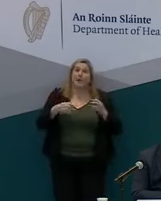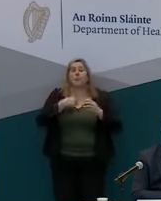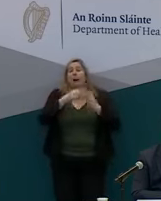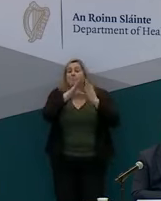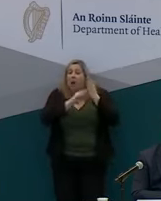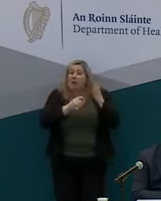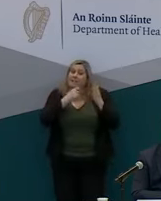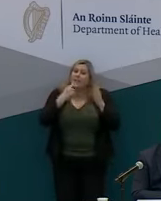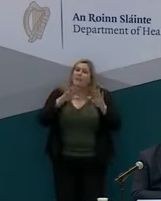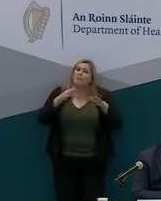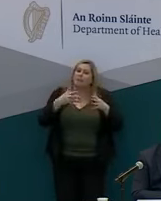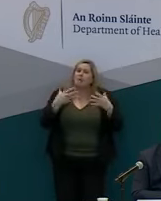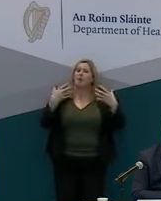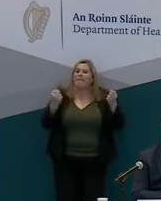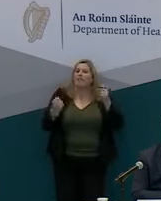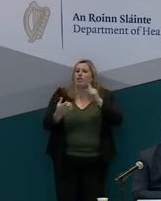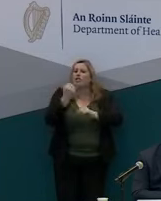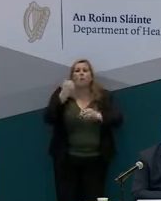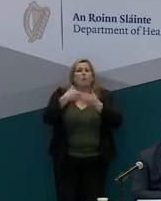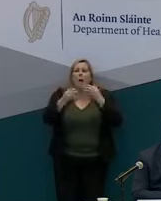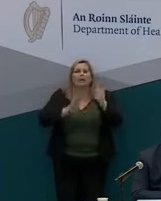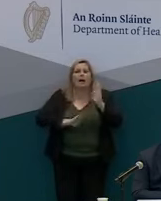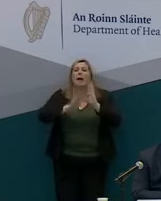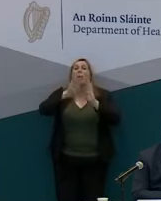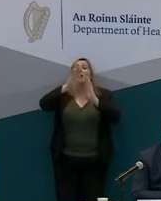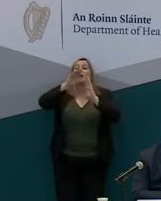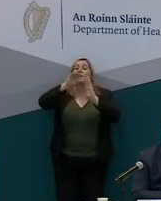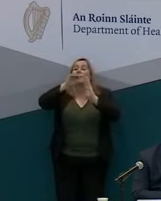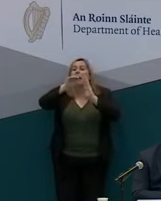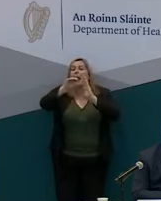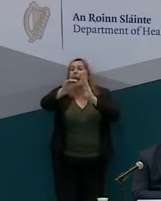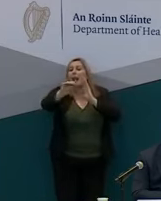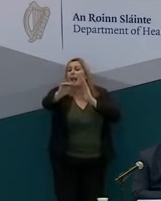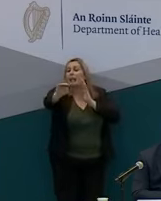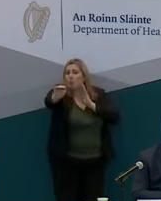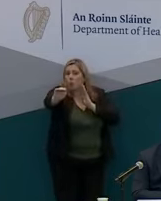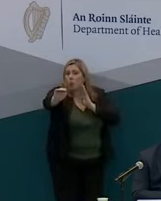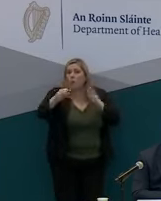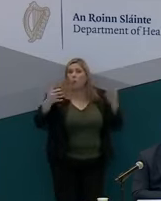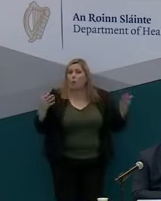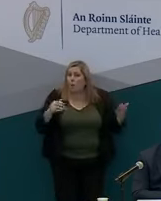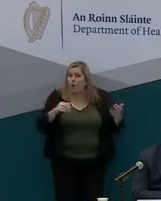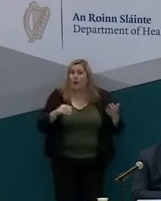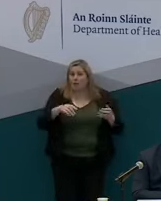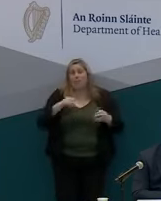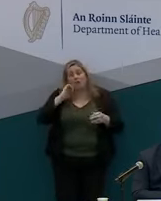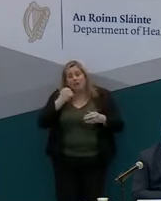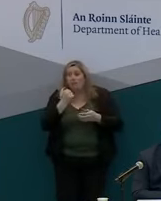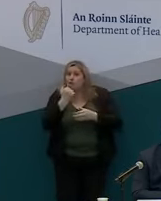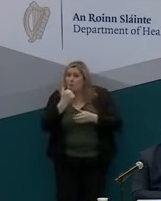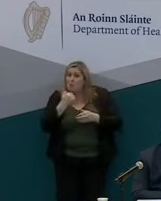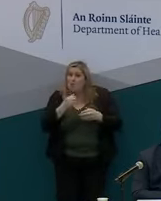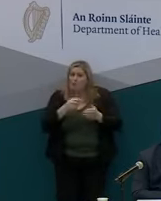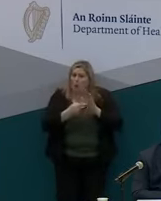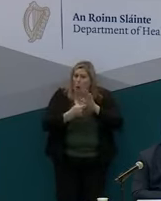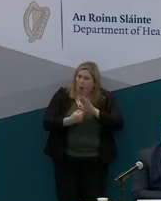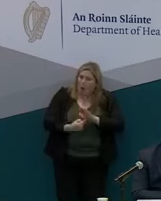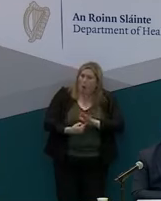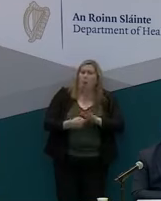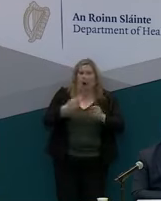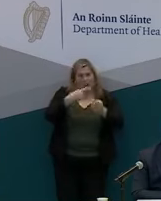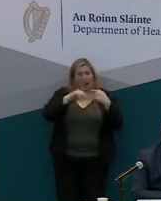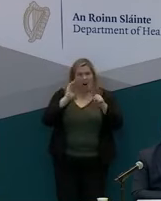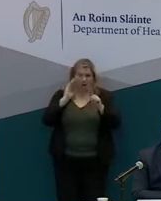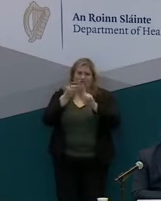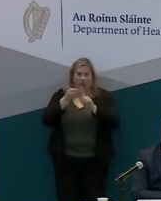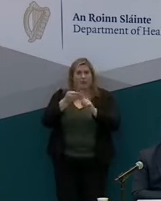The difficulty here is you're suppressing a disease when it's already at very low levels in the population, and your objective is to keep the number of